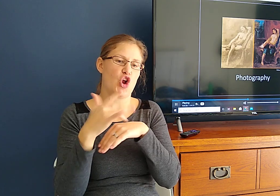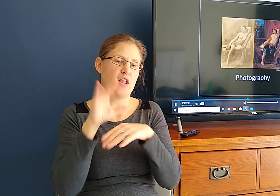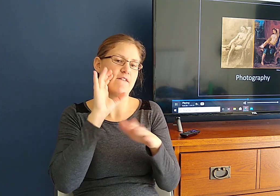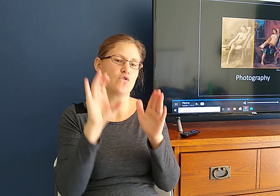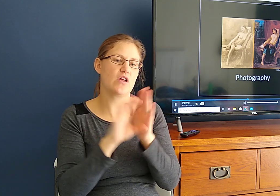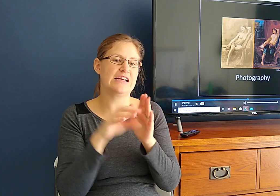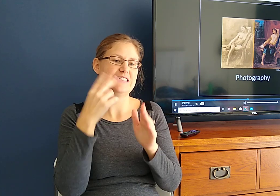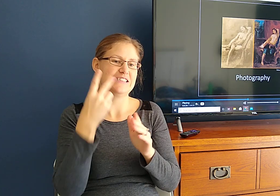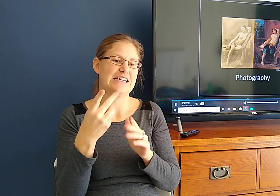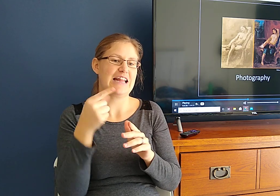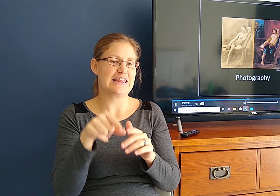comparison.